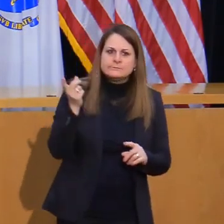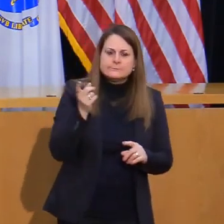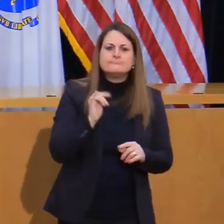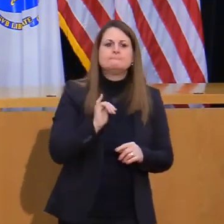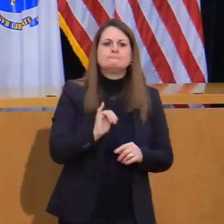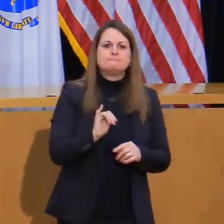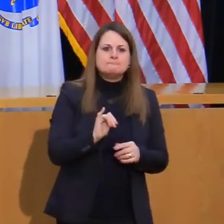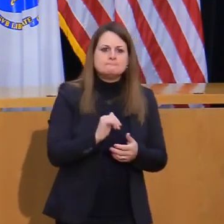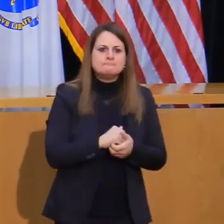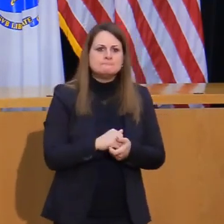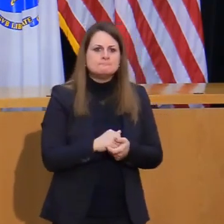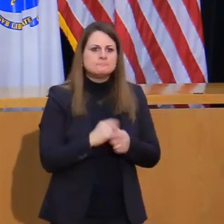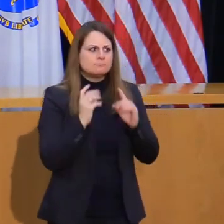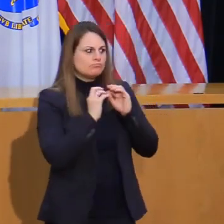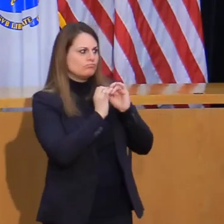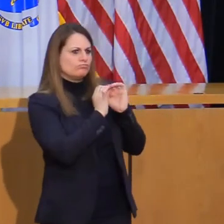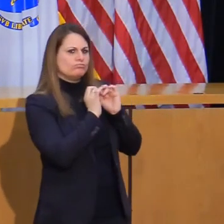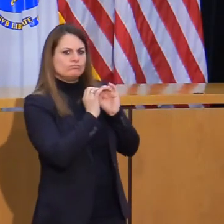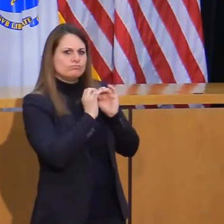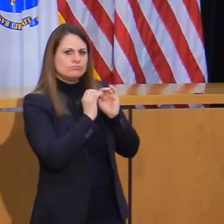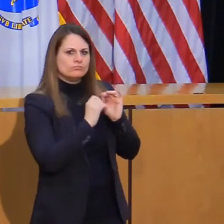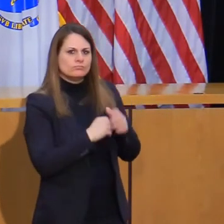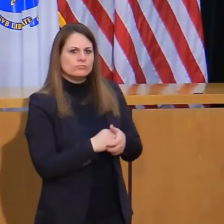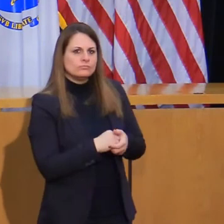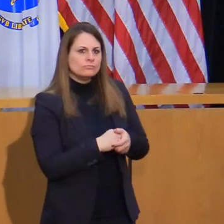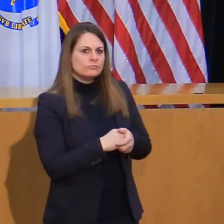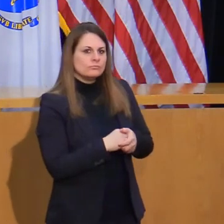over 80% at this point, aren't they, on their?